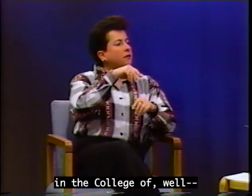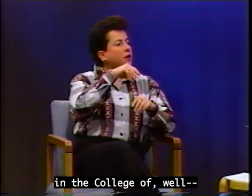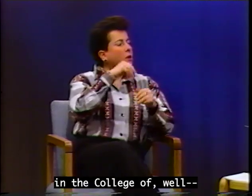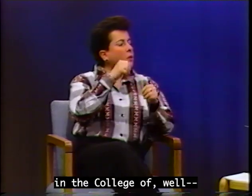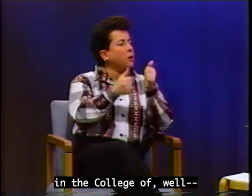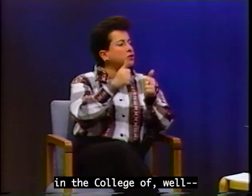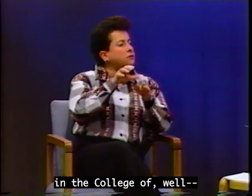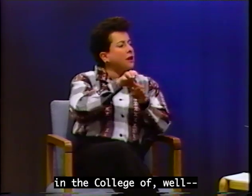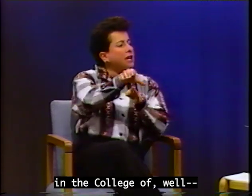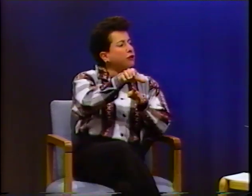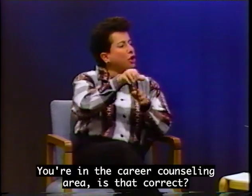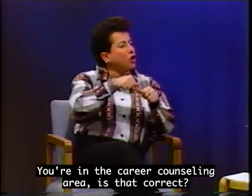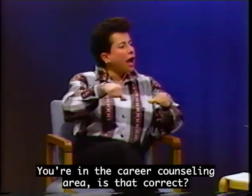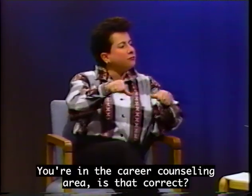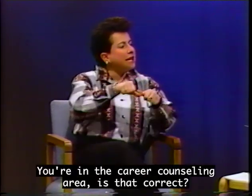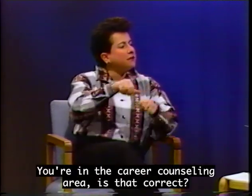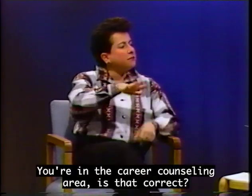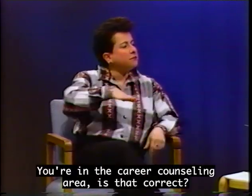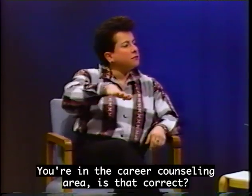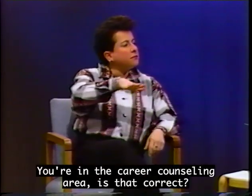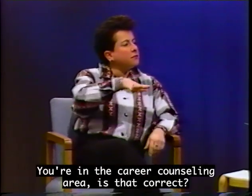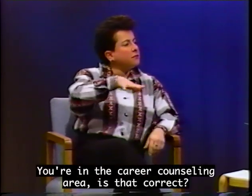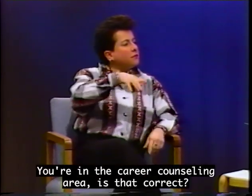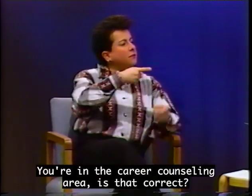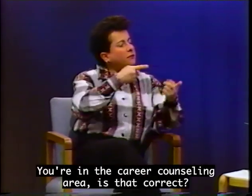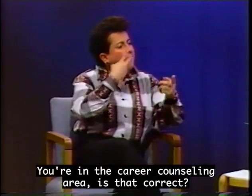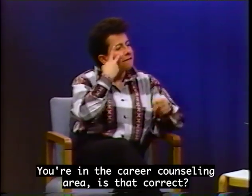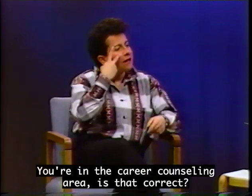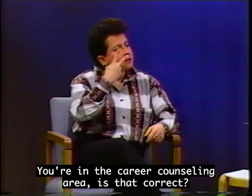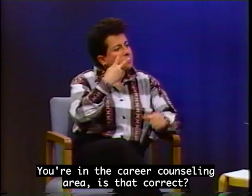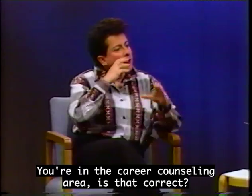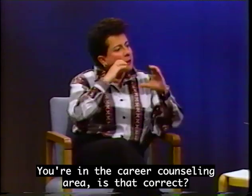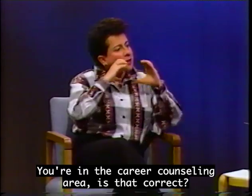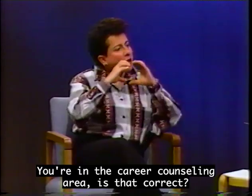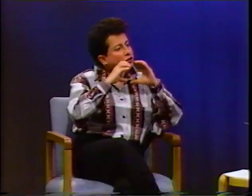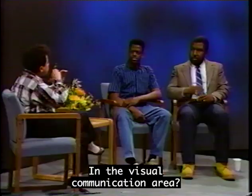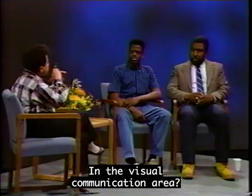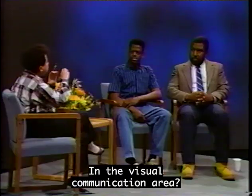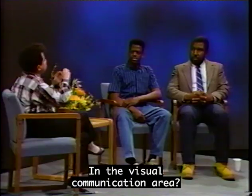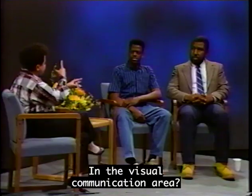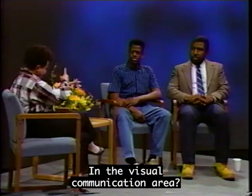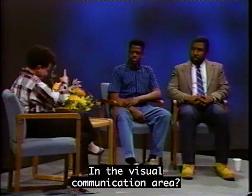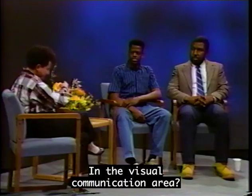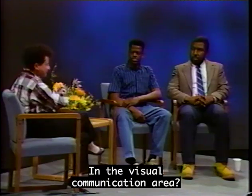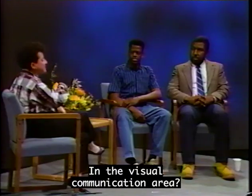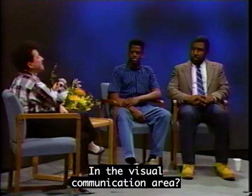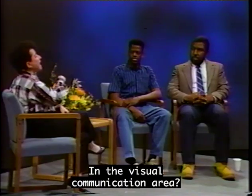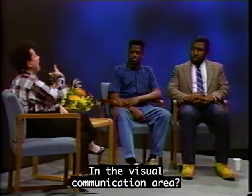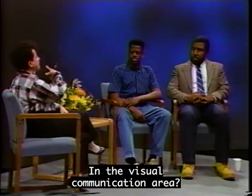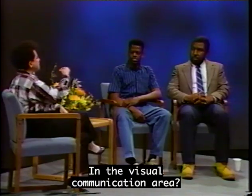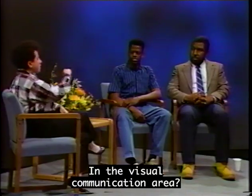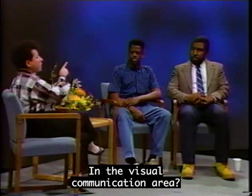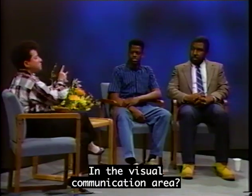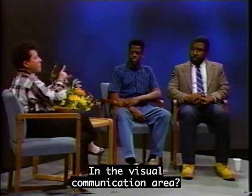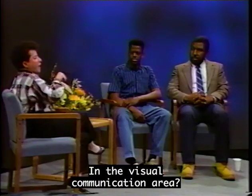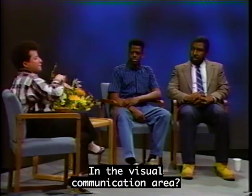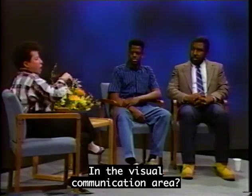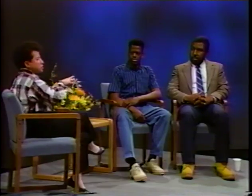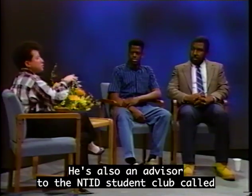well, you're in the career counseling area, is that correct? In the visual communication area? He's